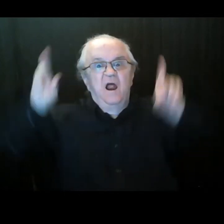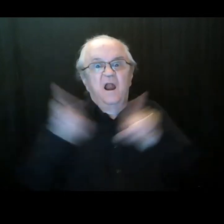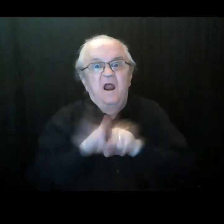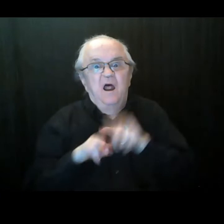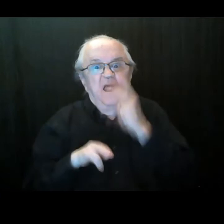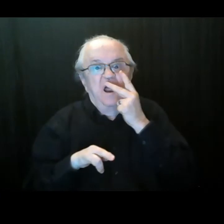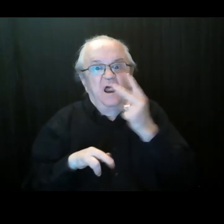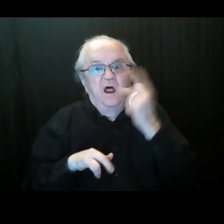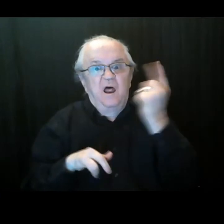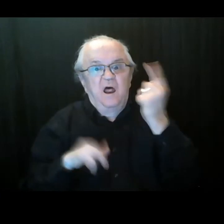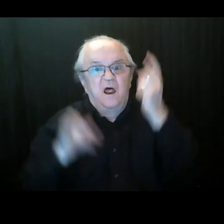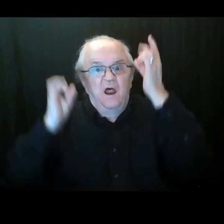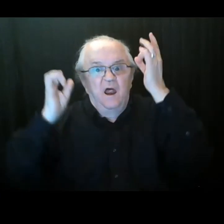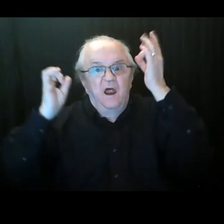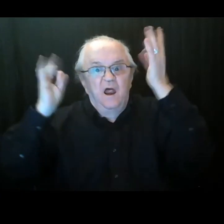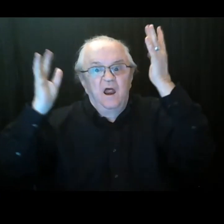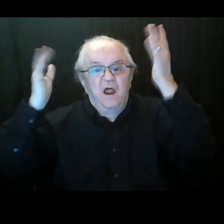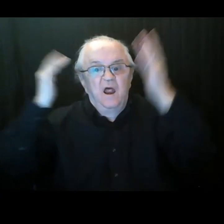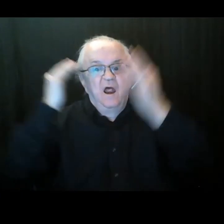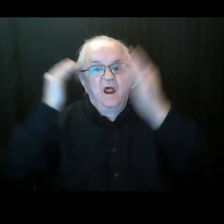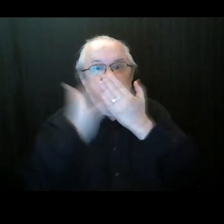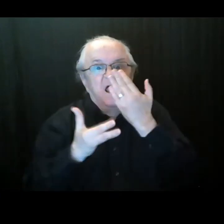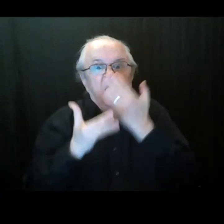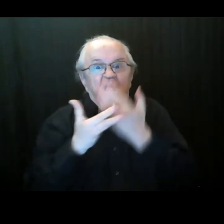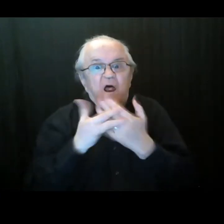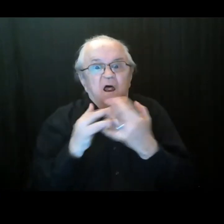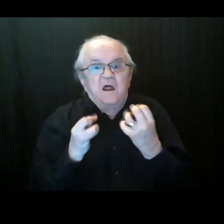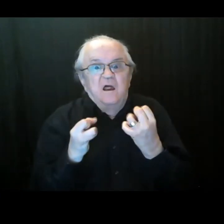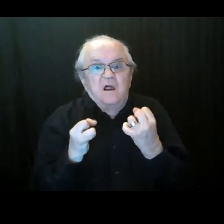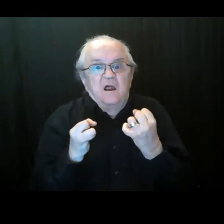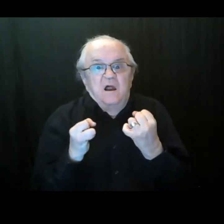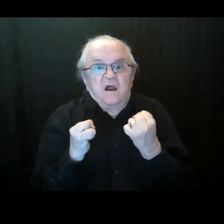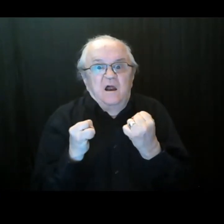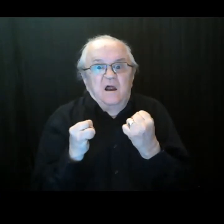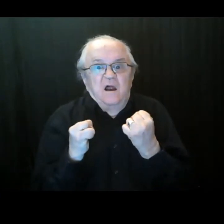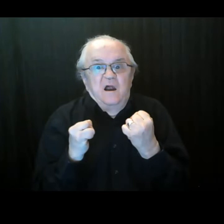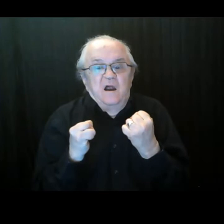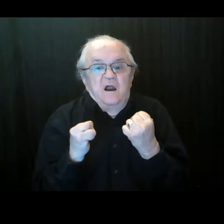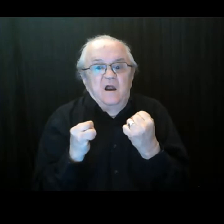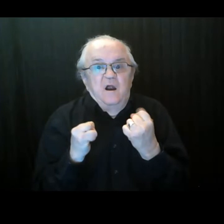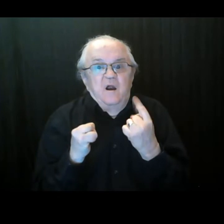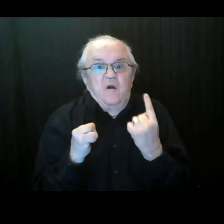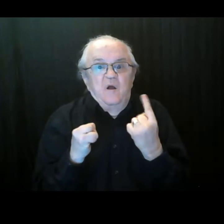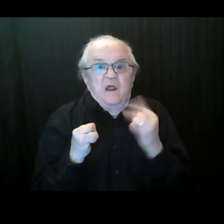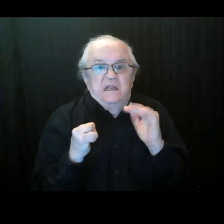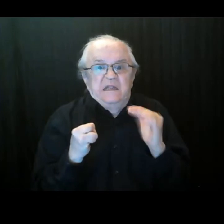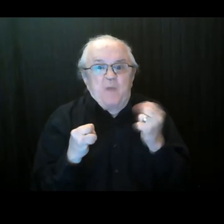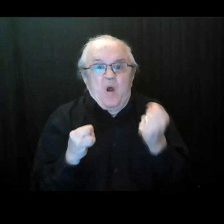something terrible. And her hands were clenched like this, and one of them seemed to be holding